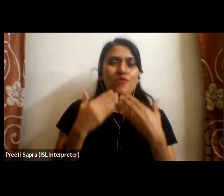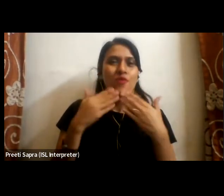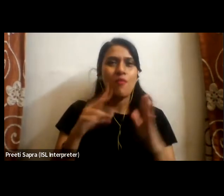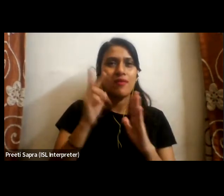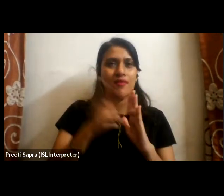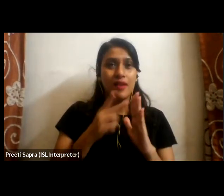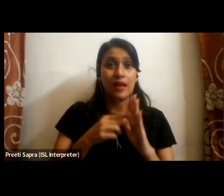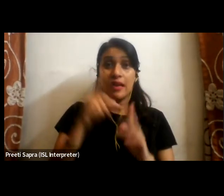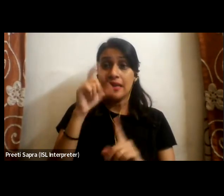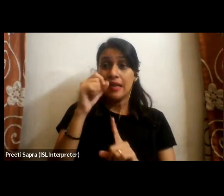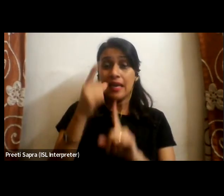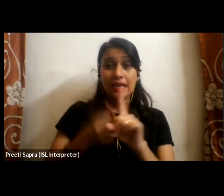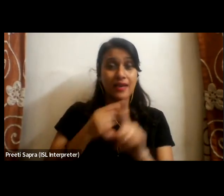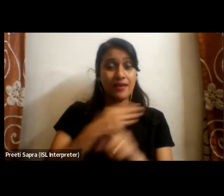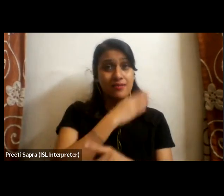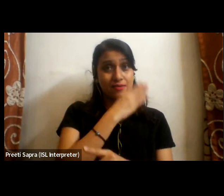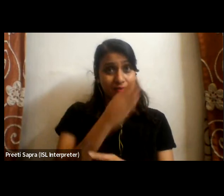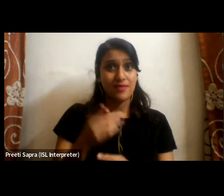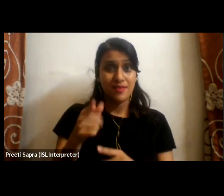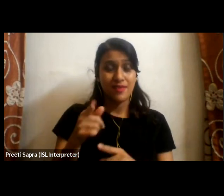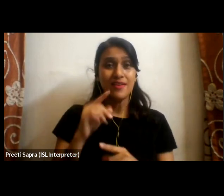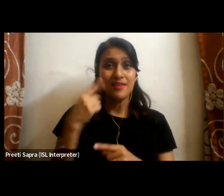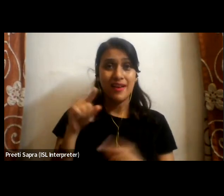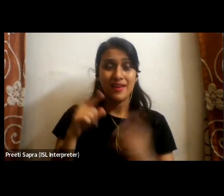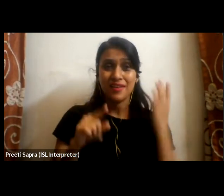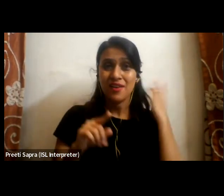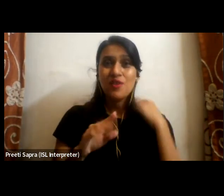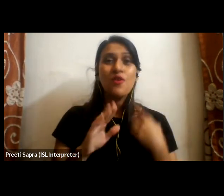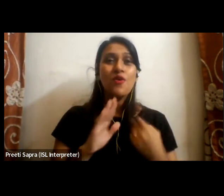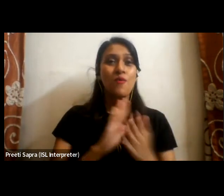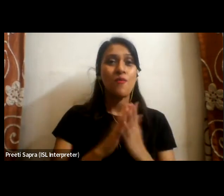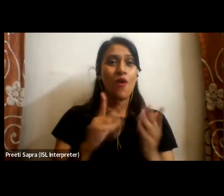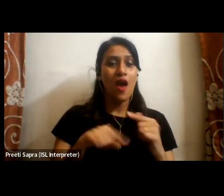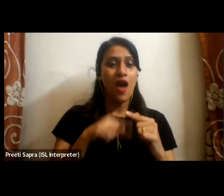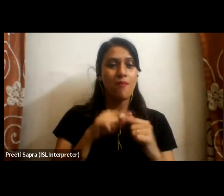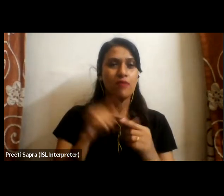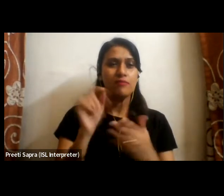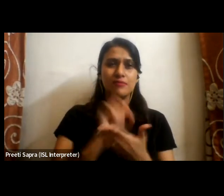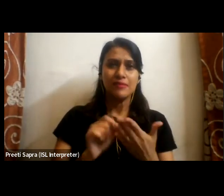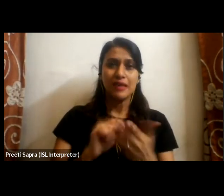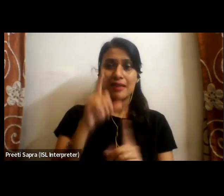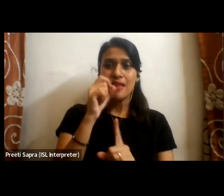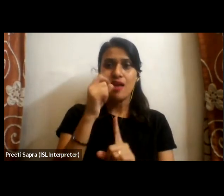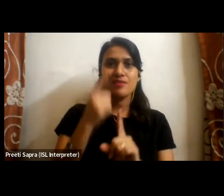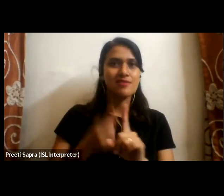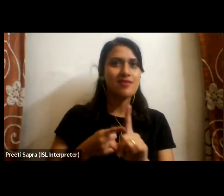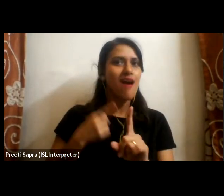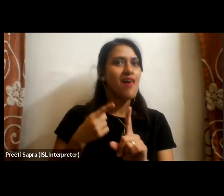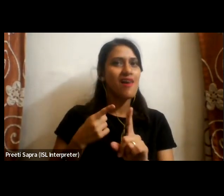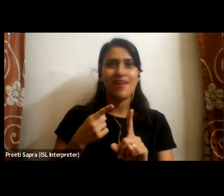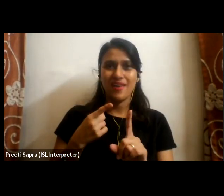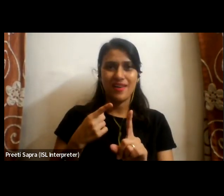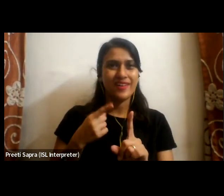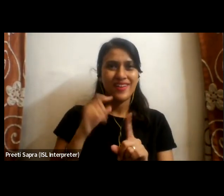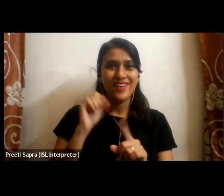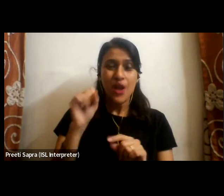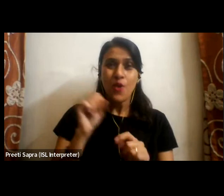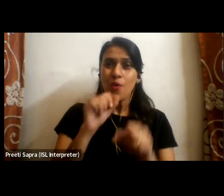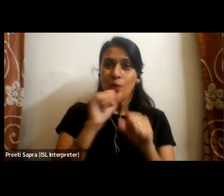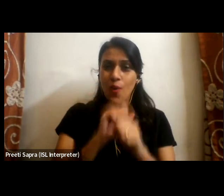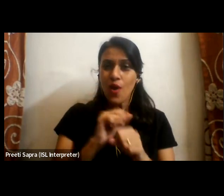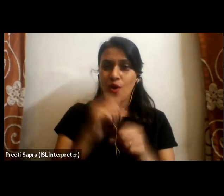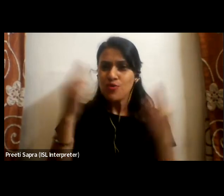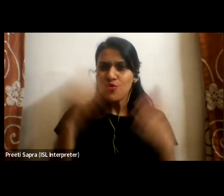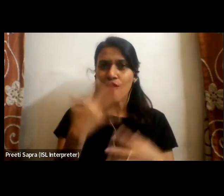years in the making, you say in the book, that it started around a decade ago, and you have created 5 new